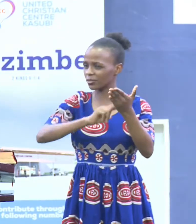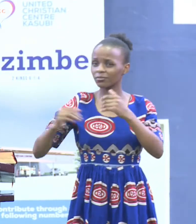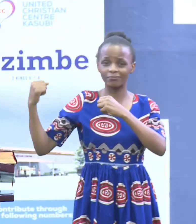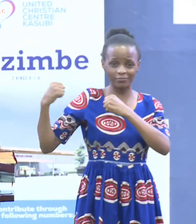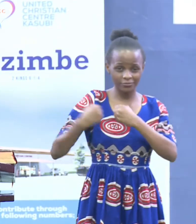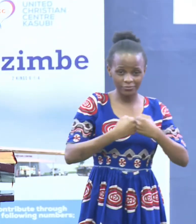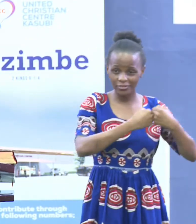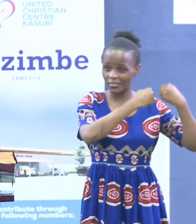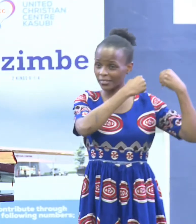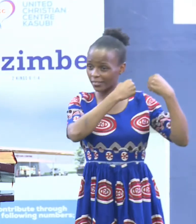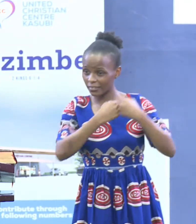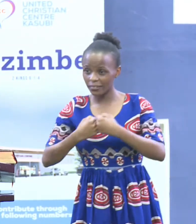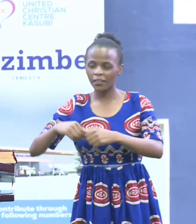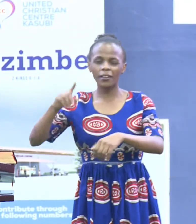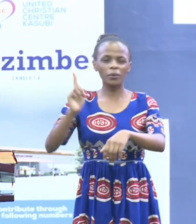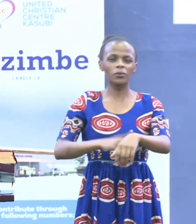used.